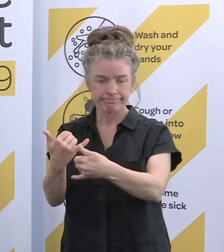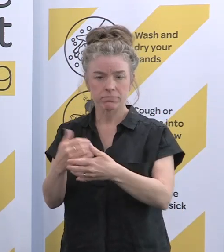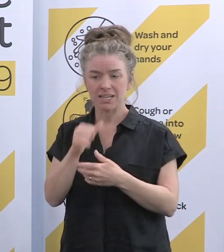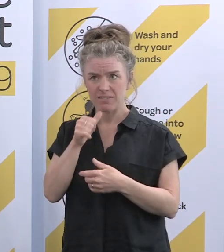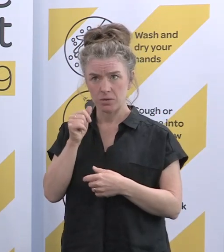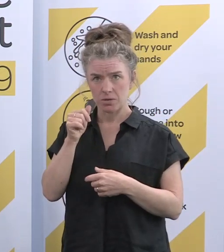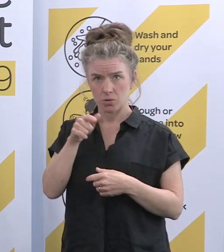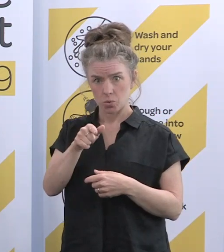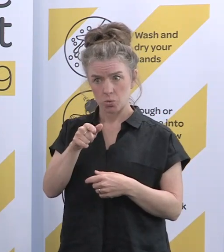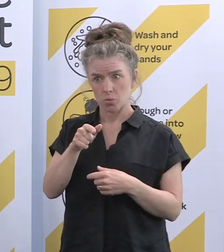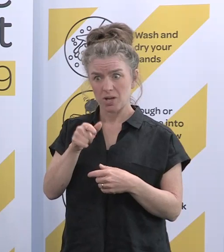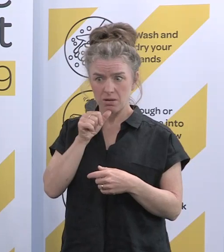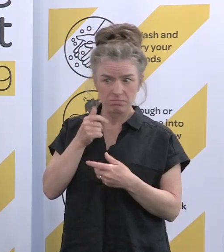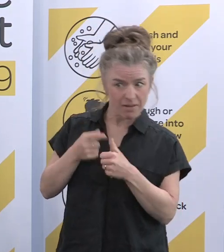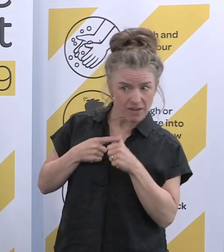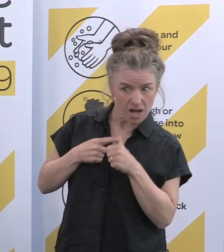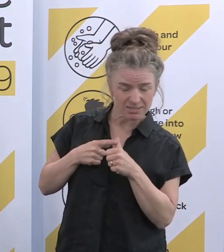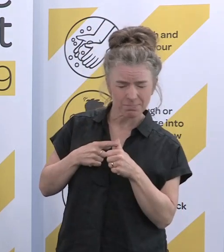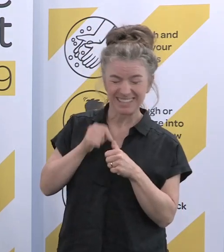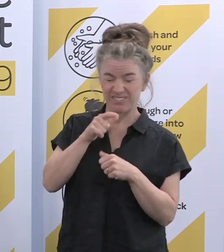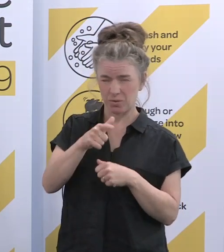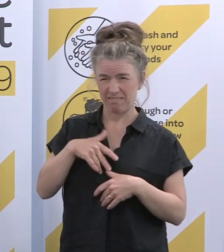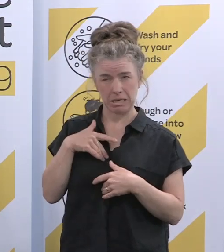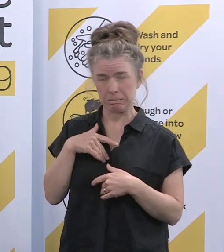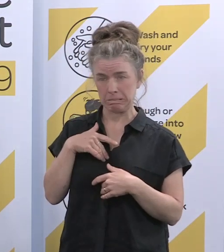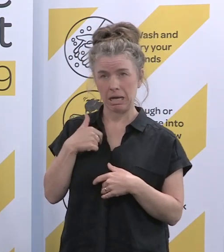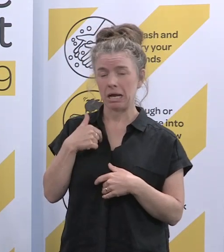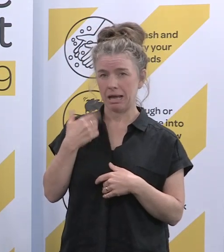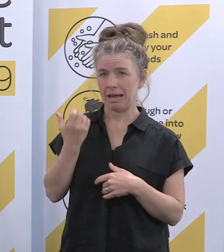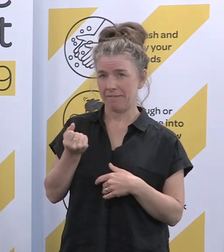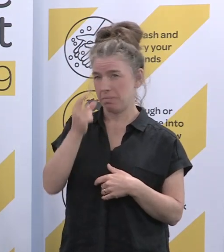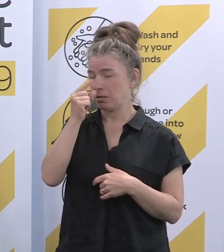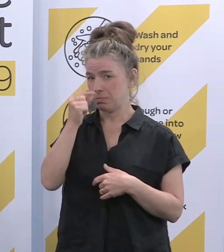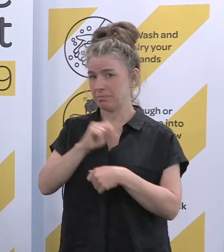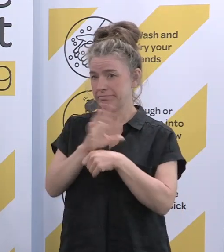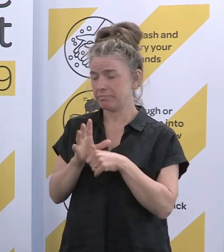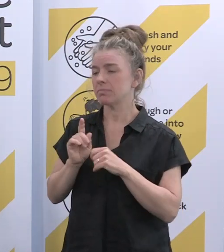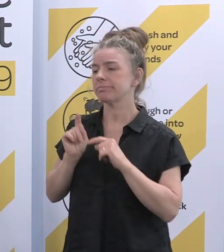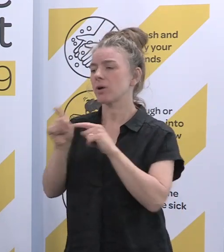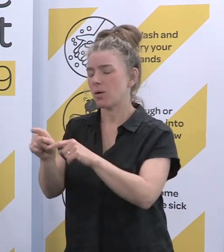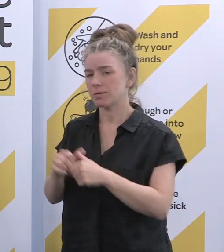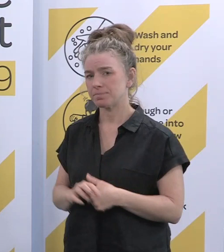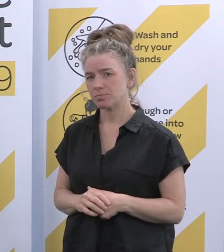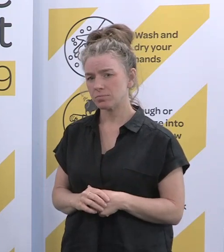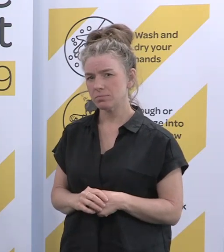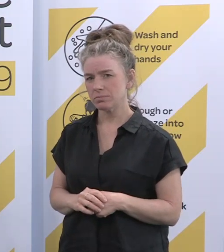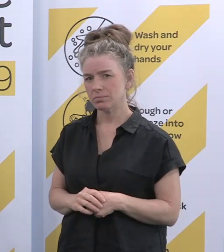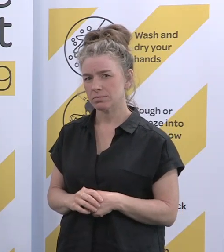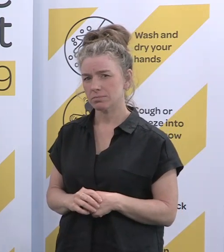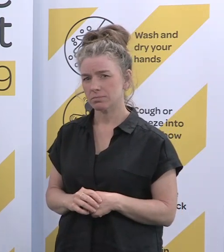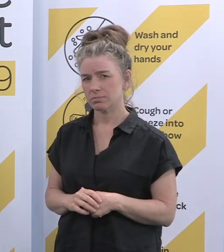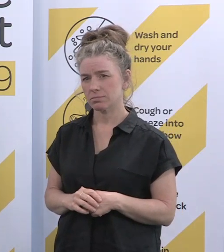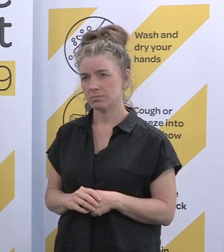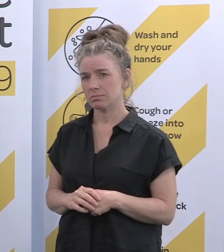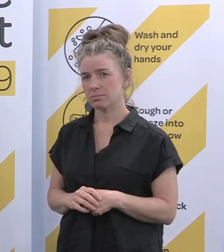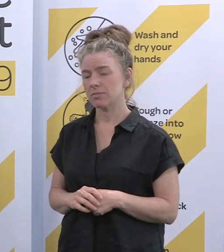a suspicion, then please do go to one of those places. However, it is not a place you go where you say, I feel like I need a test,